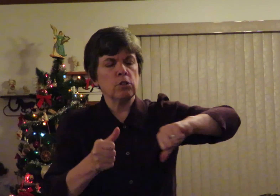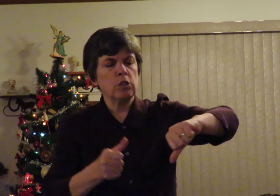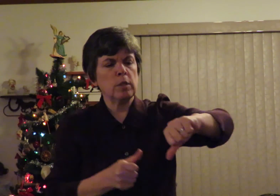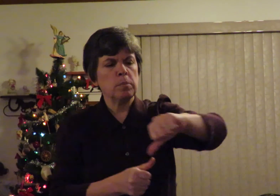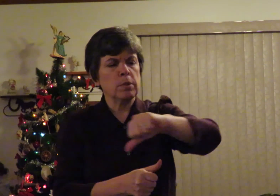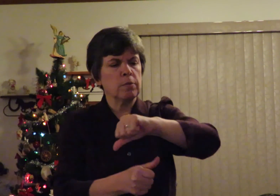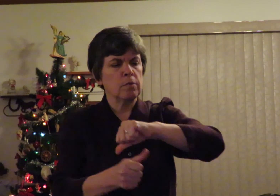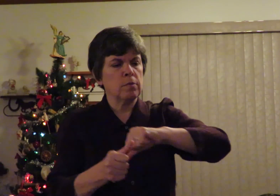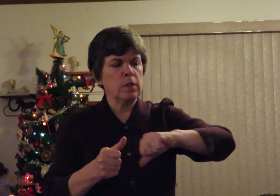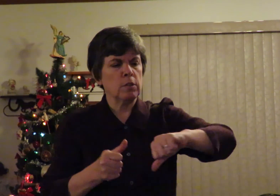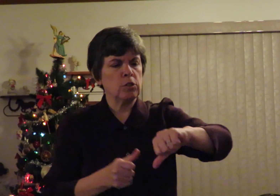fellowship.